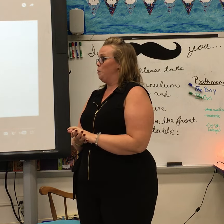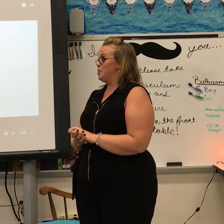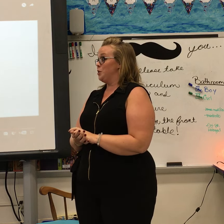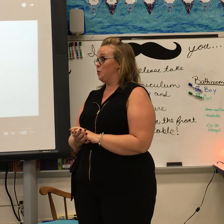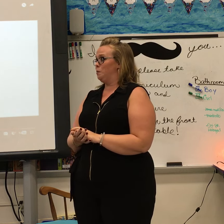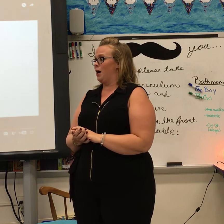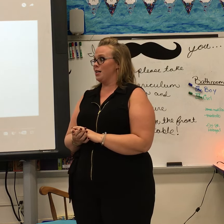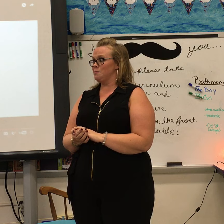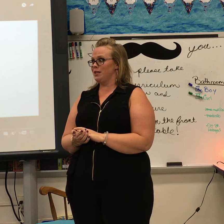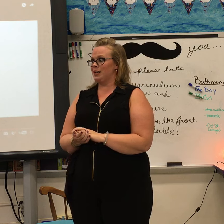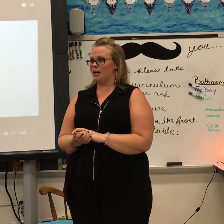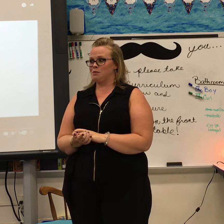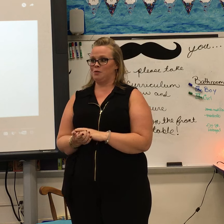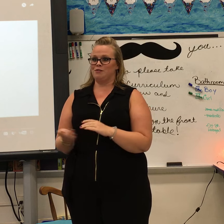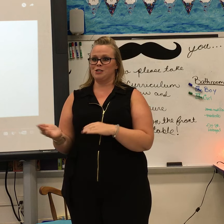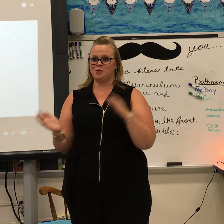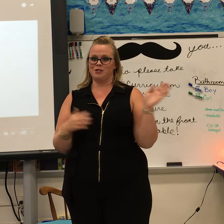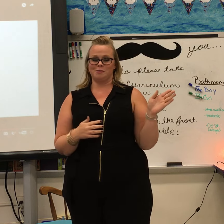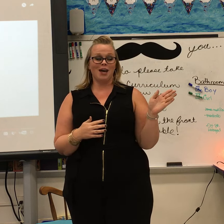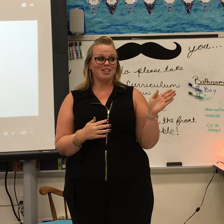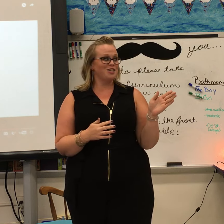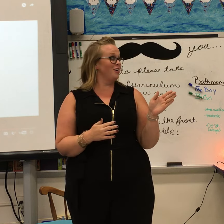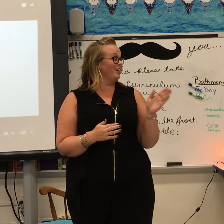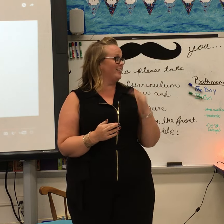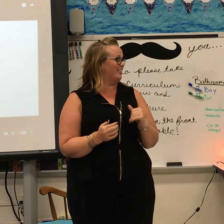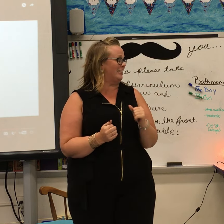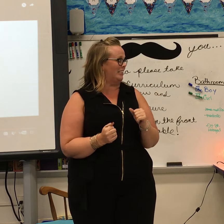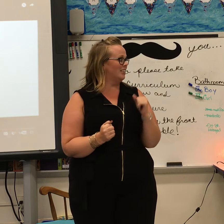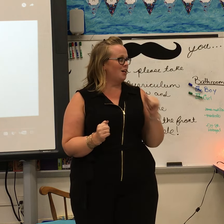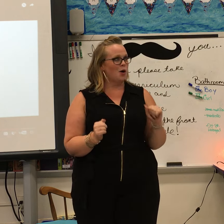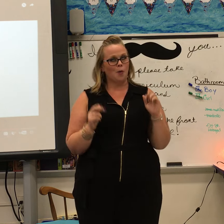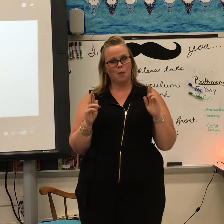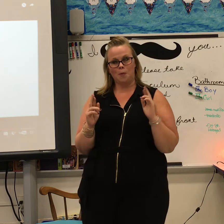We hope to possibly connect with one of our students from last year.